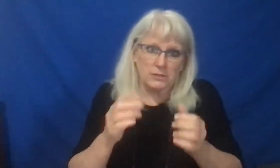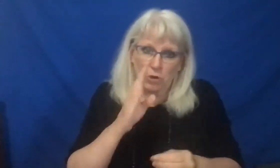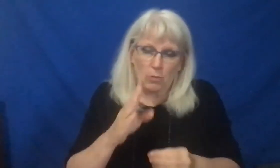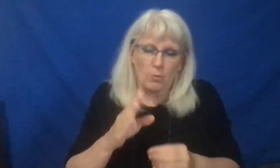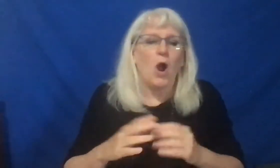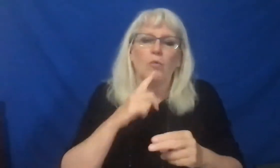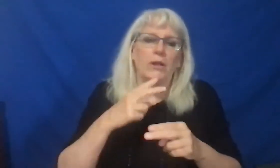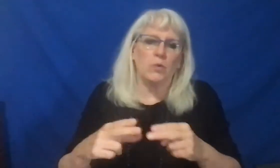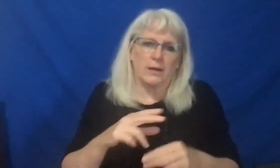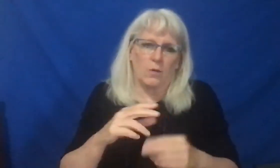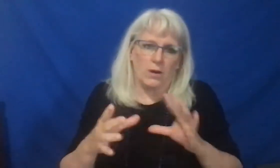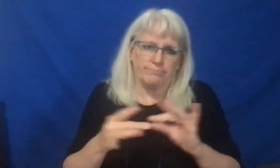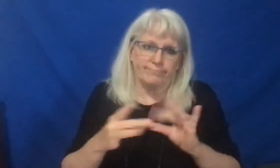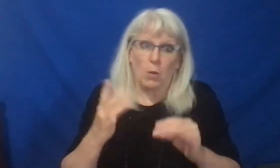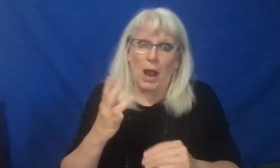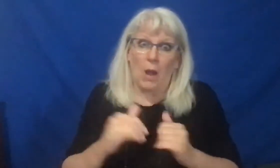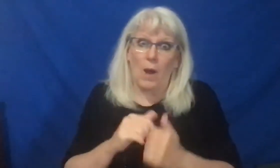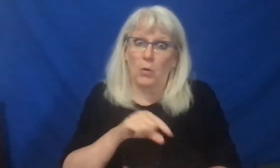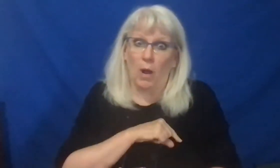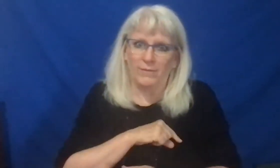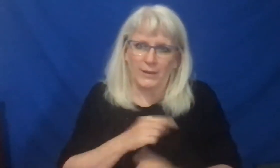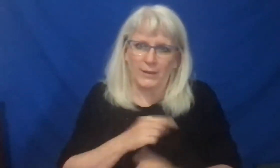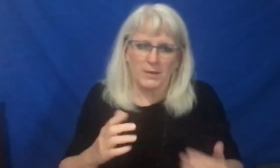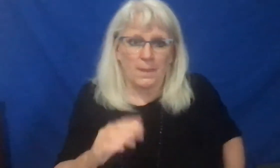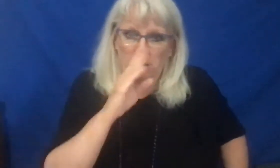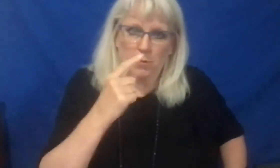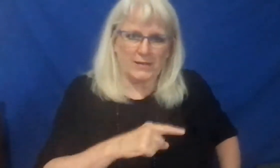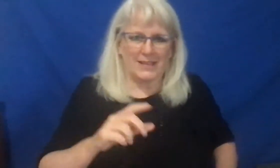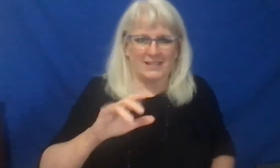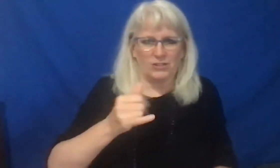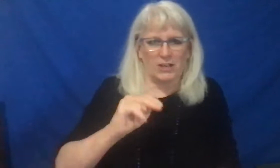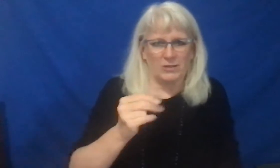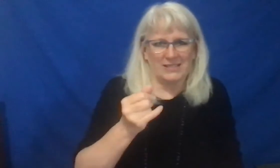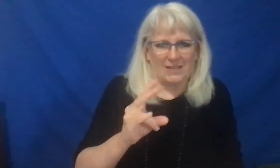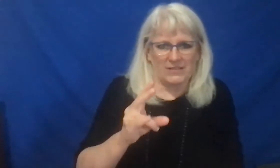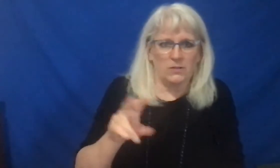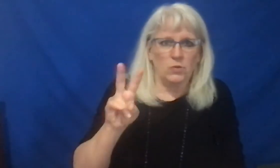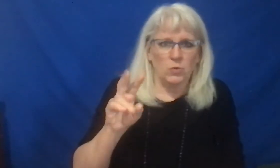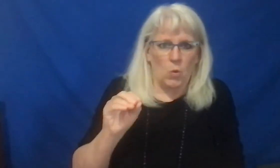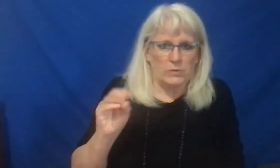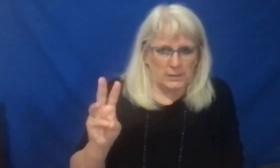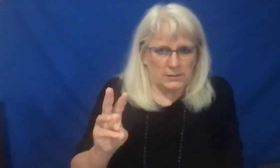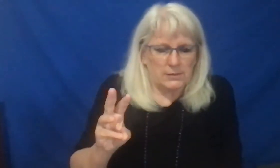myself. Um, I have a sobriety date. It's January 17th, 2006. That means I woke up this morning